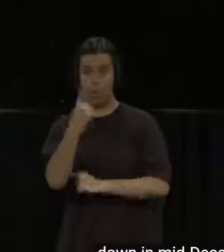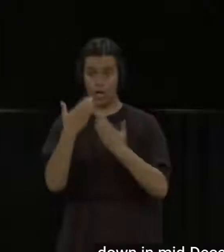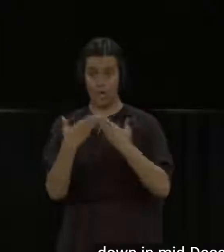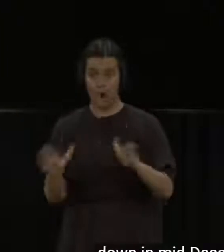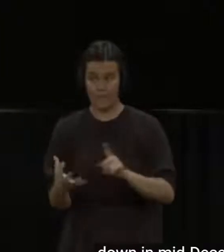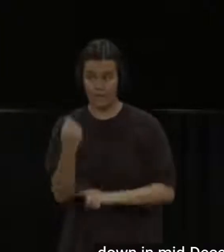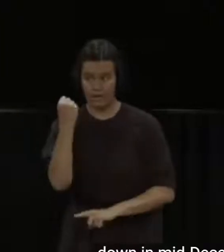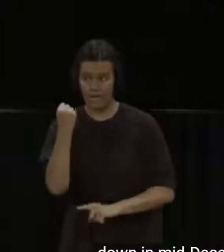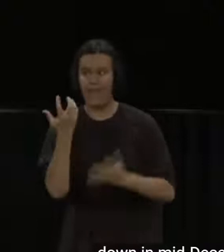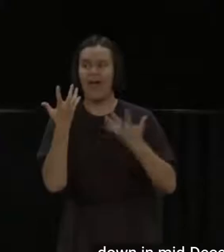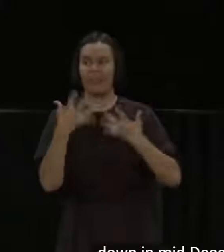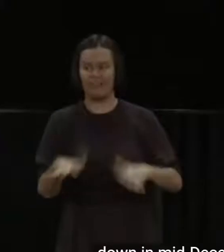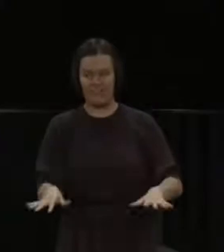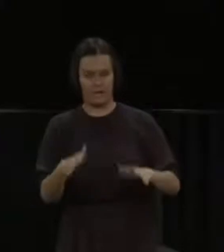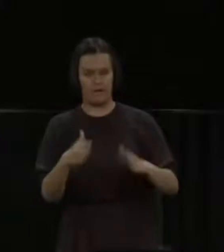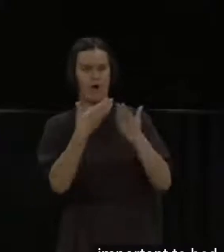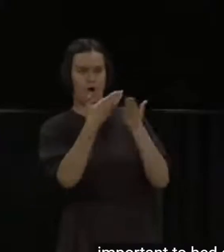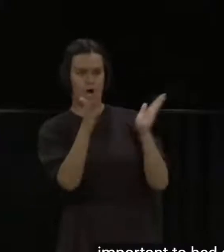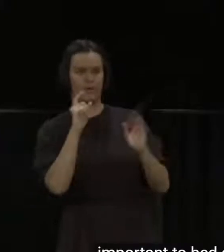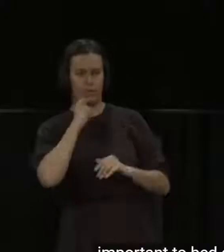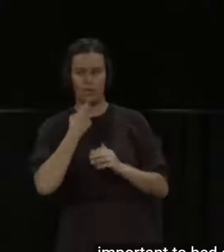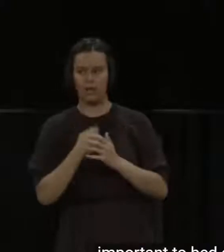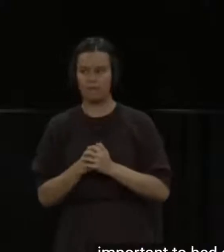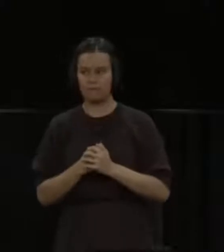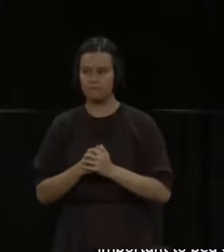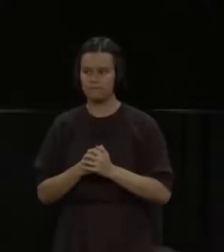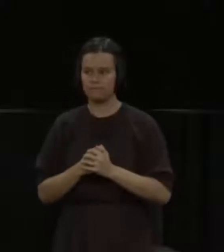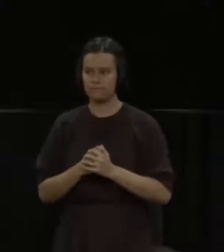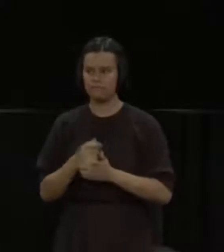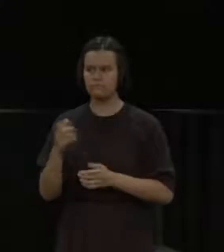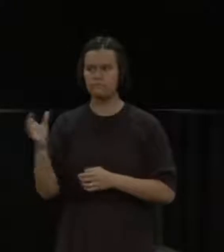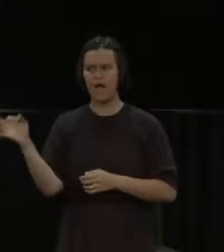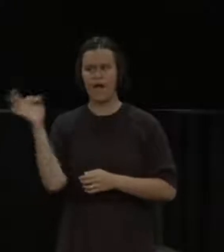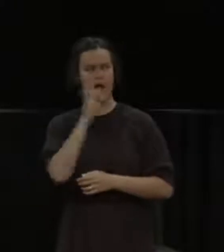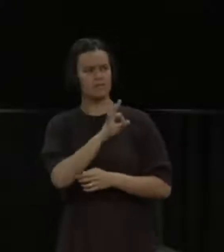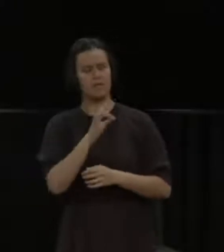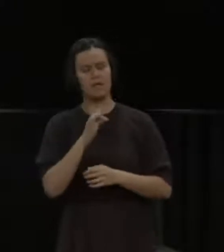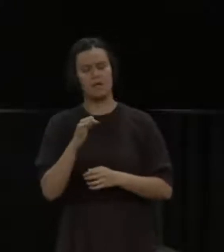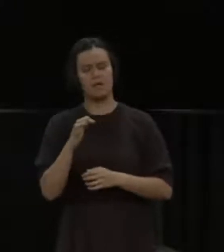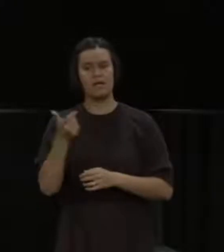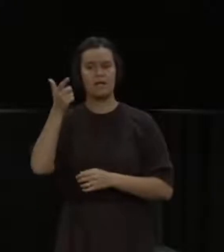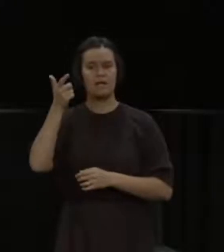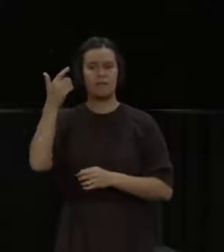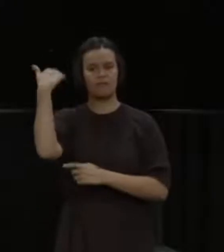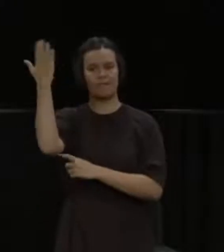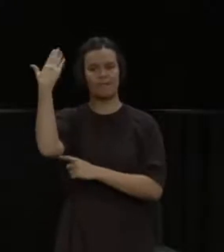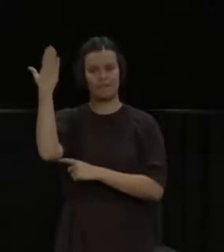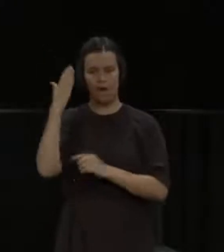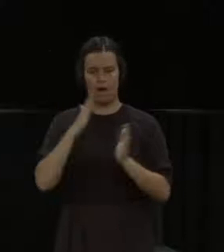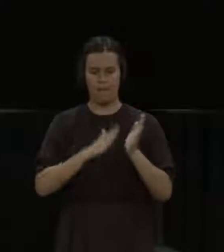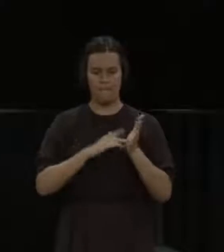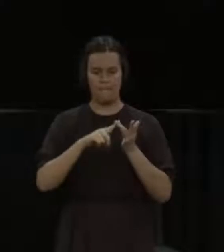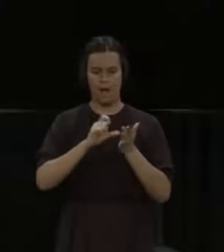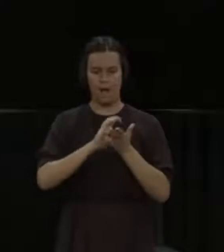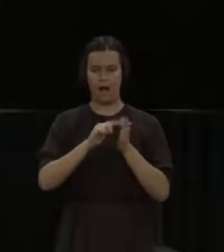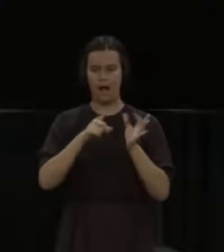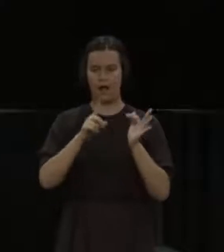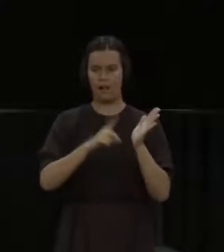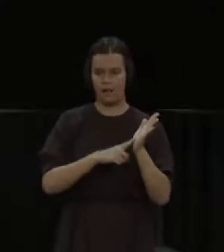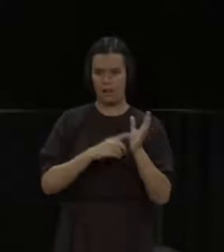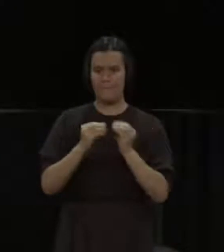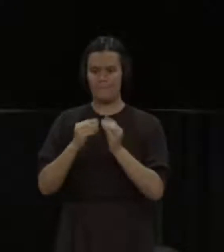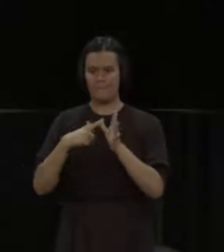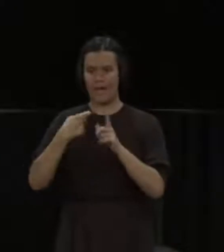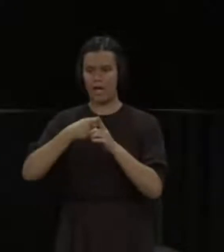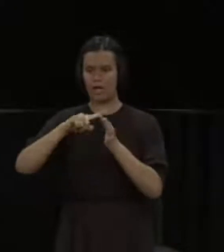do you say to Professor Michael Baker, who has said that there's more risk going to a supermarket in Auckland than there